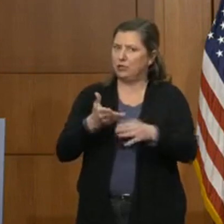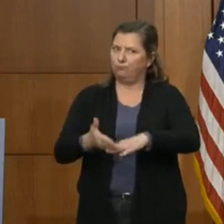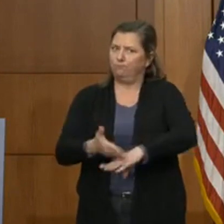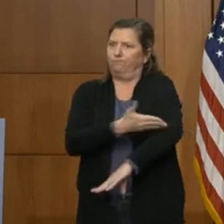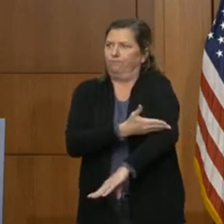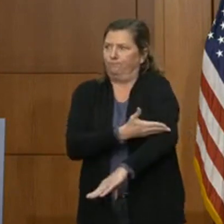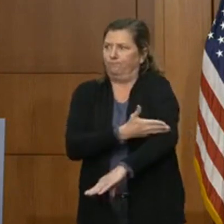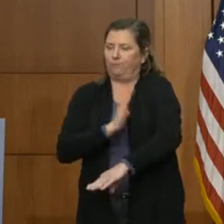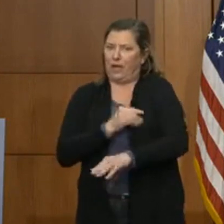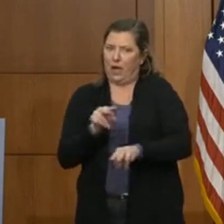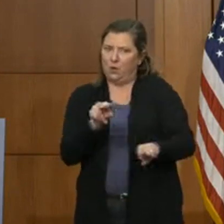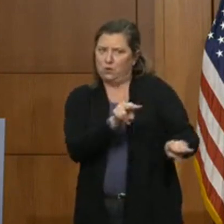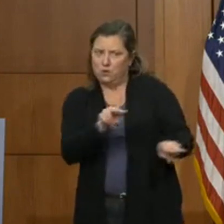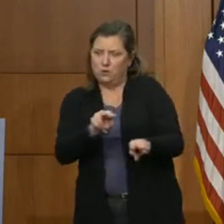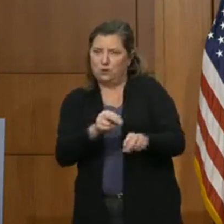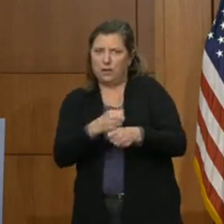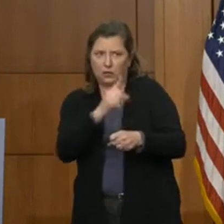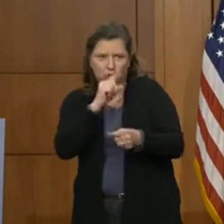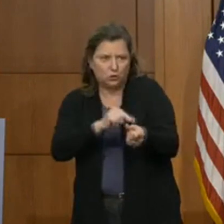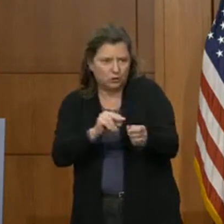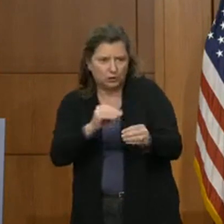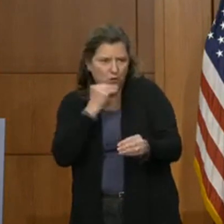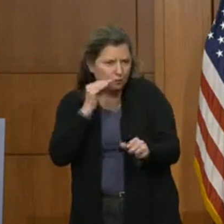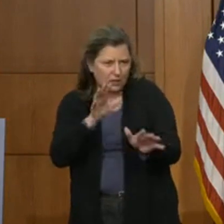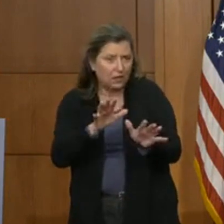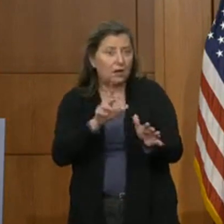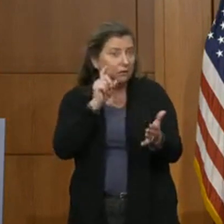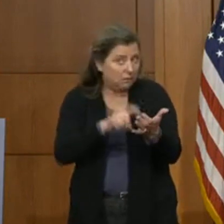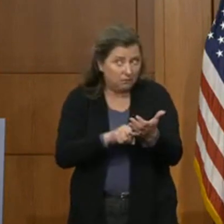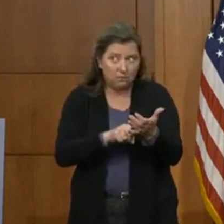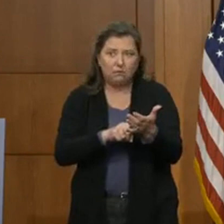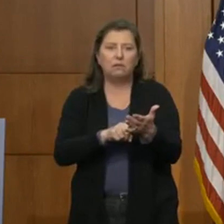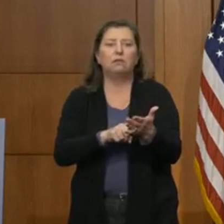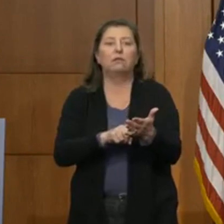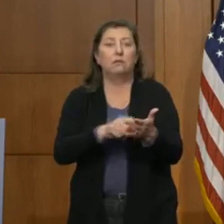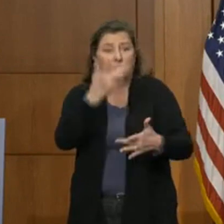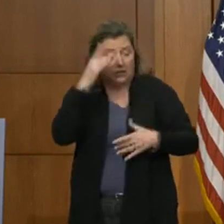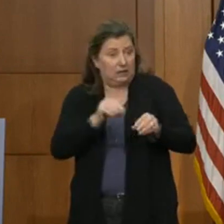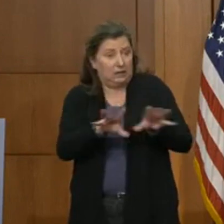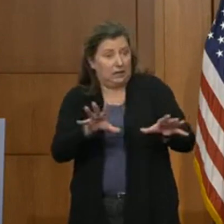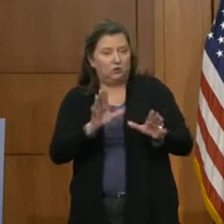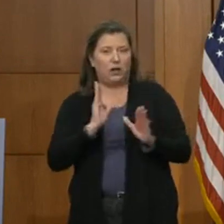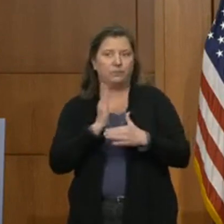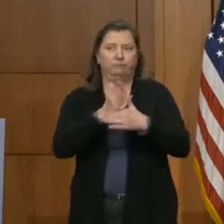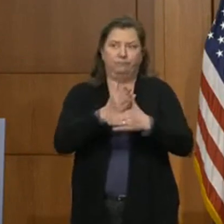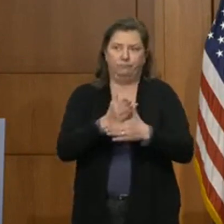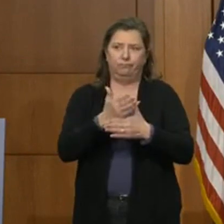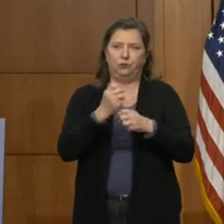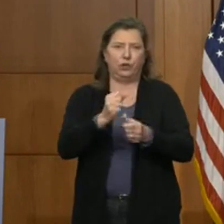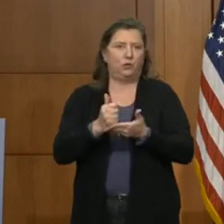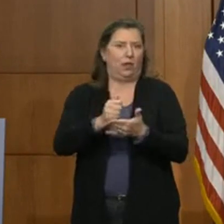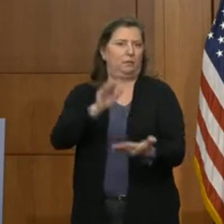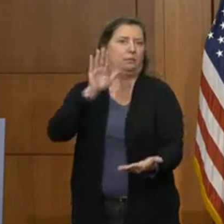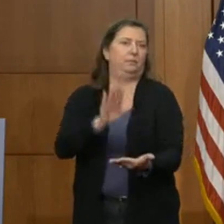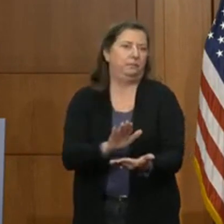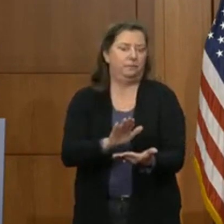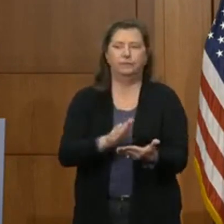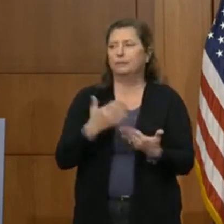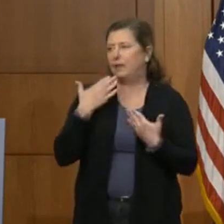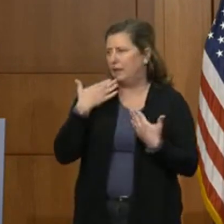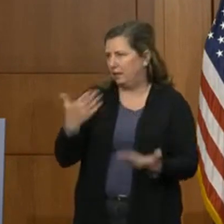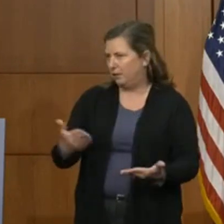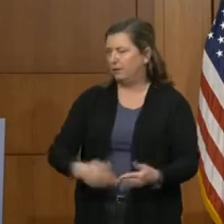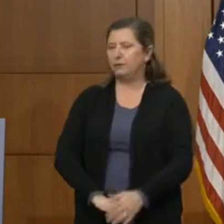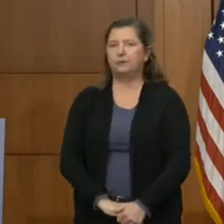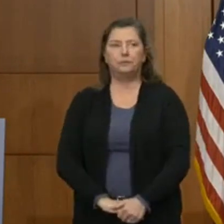our surveillance in nursing homes and intervening to provide mitigation there. Thank you. Thanks,